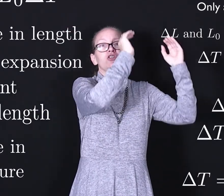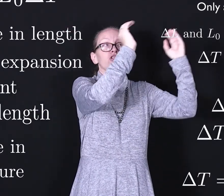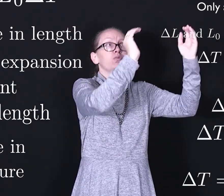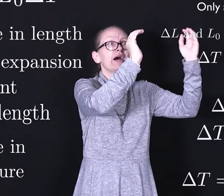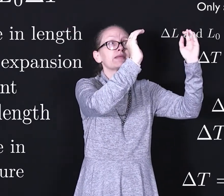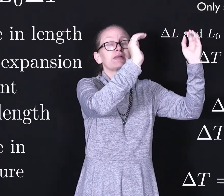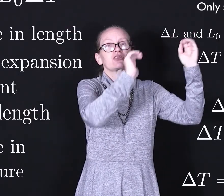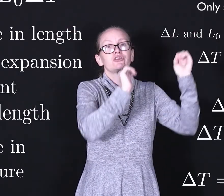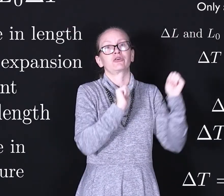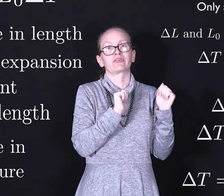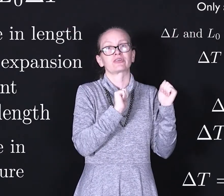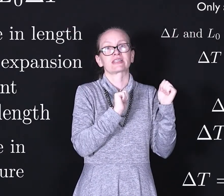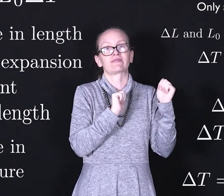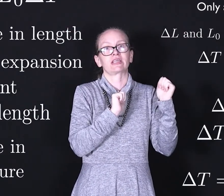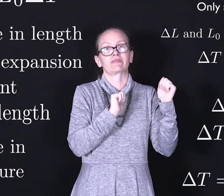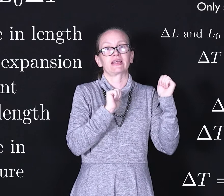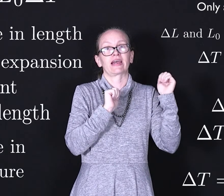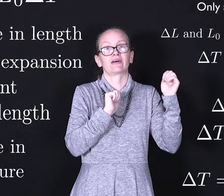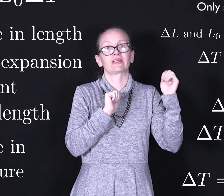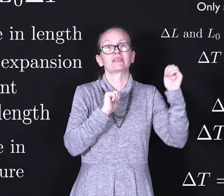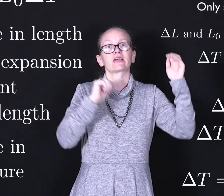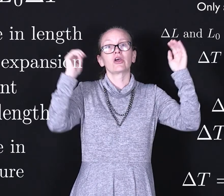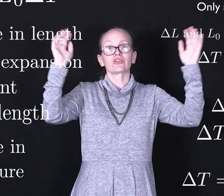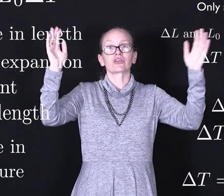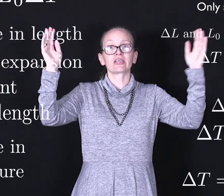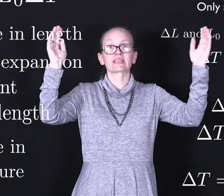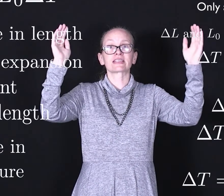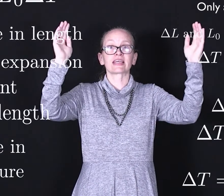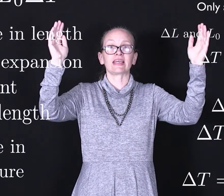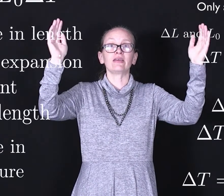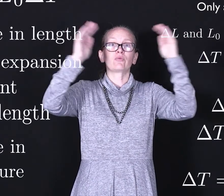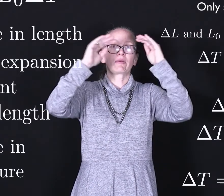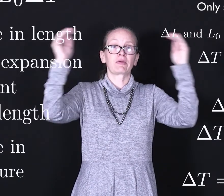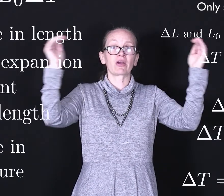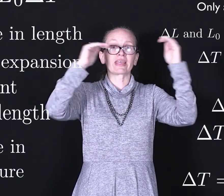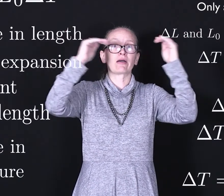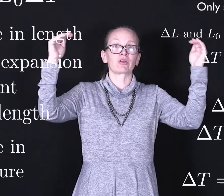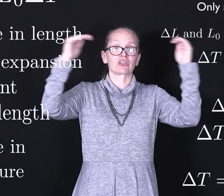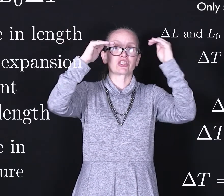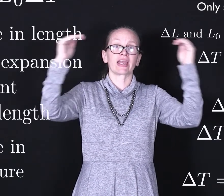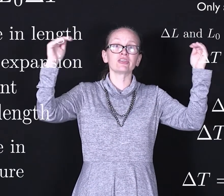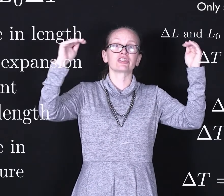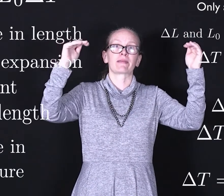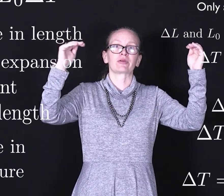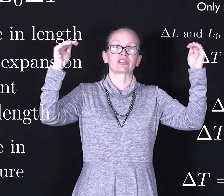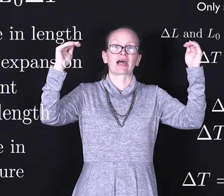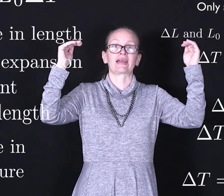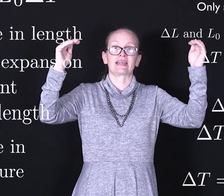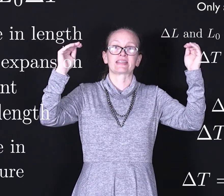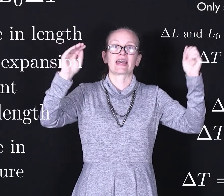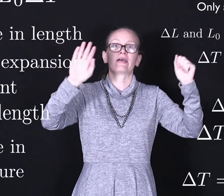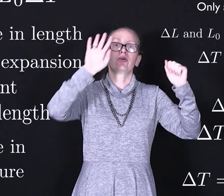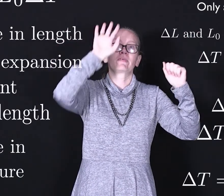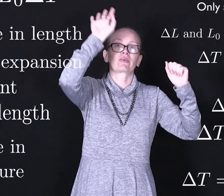is 1 plus 273 kelvins. So you can see when we're working out what the change in temperature is there, we've got